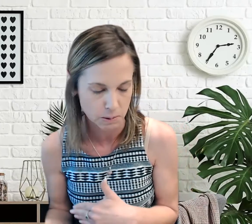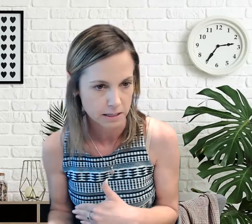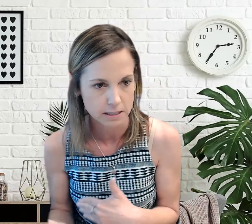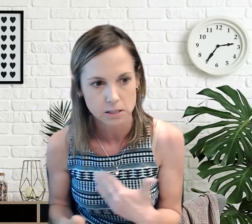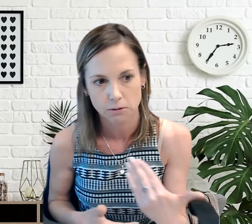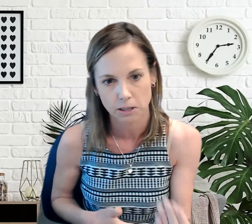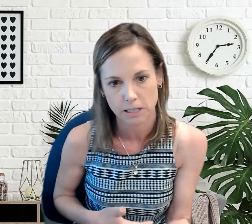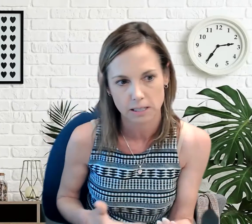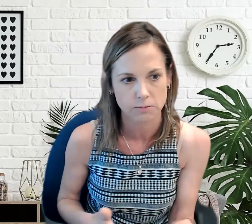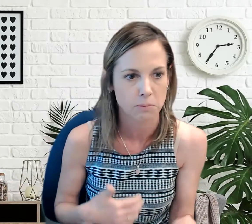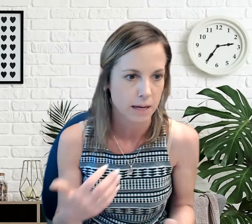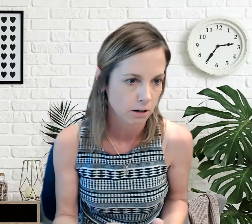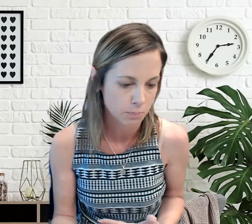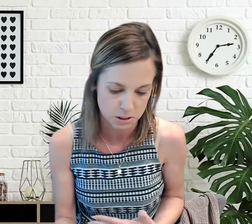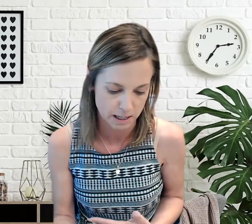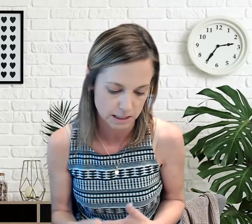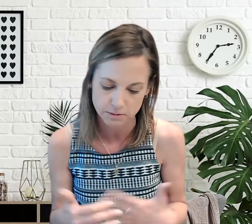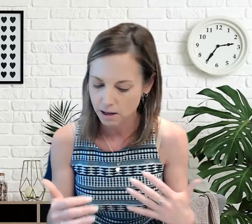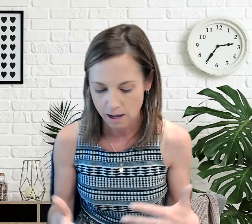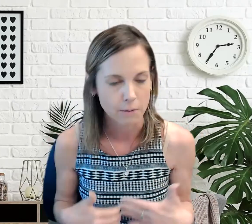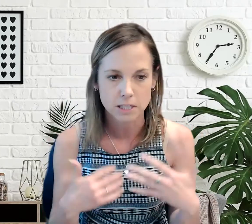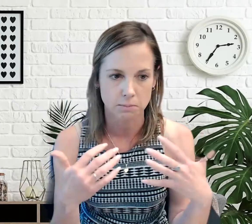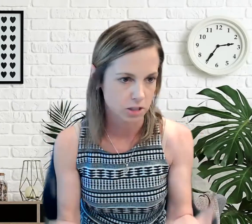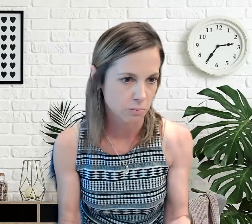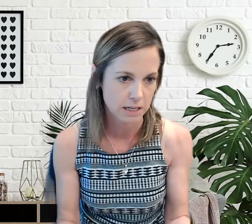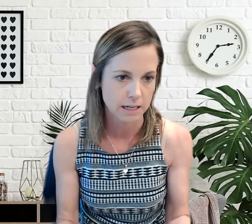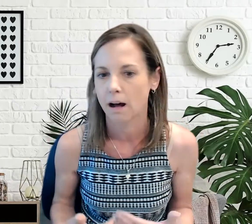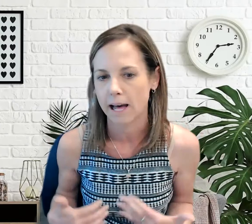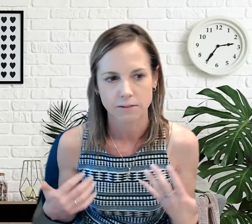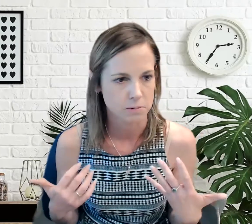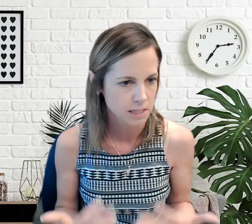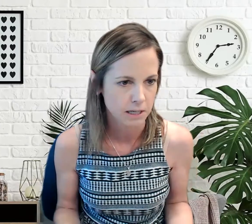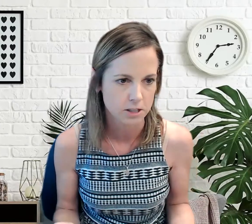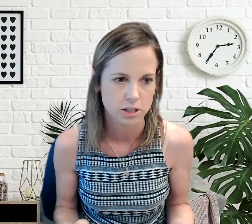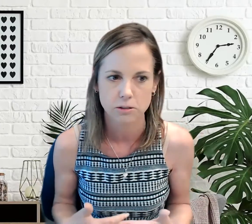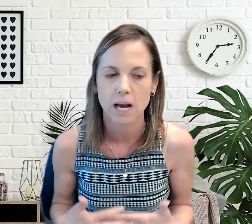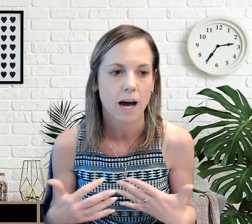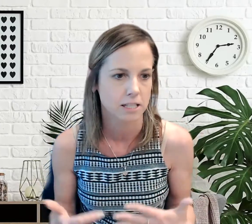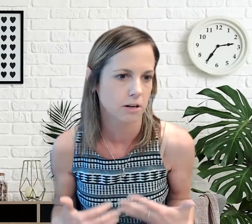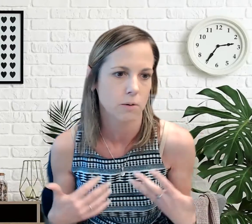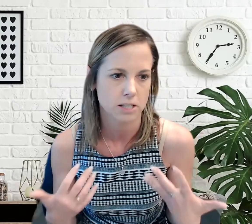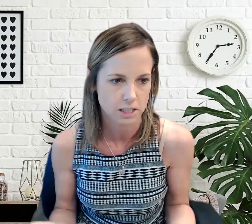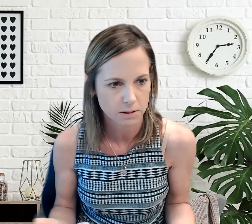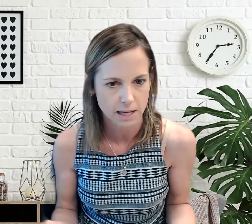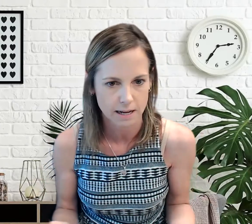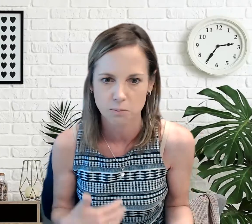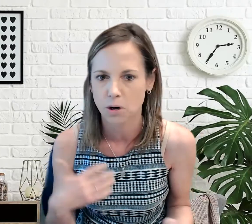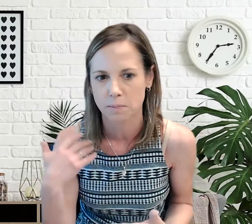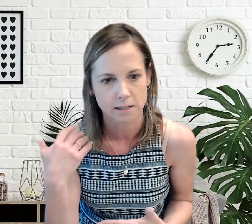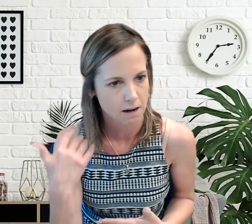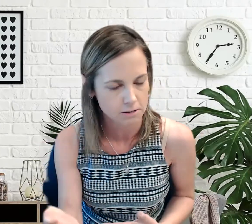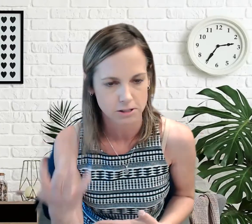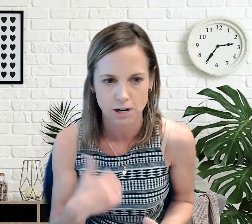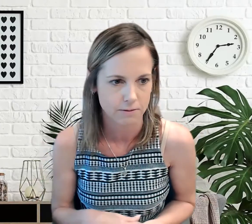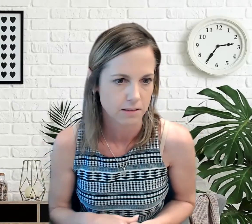be responding. And so if we look at this from a medical perspective, I went to my GP, I have some stomach issues, I don't know what to do with that anymore.